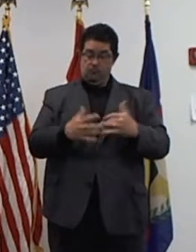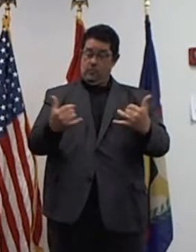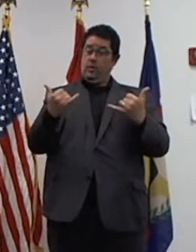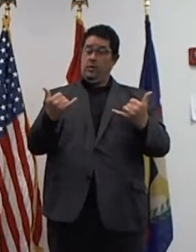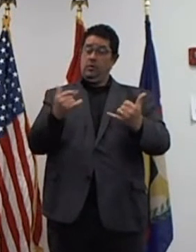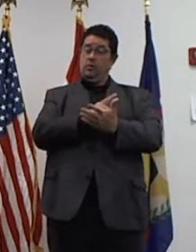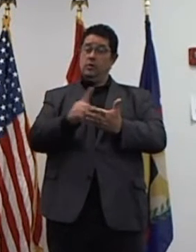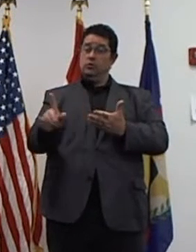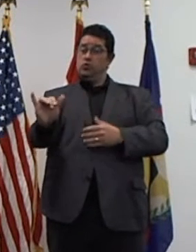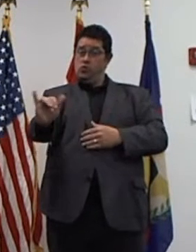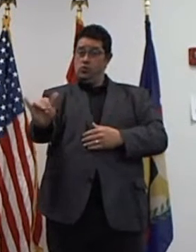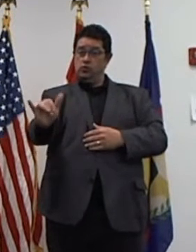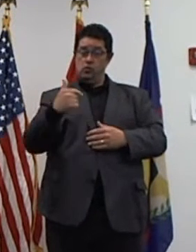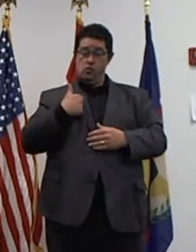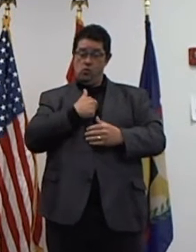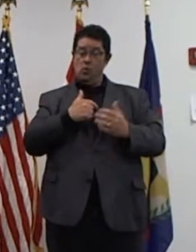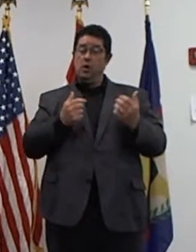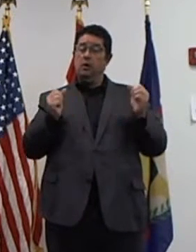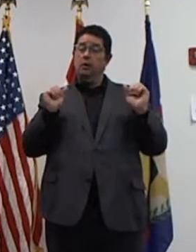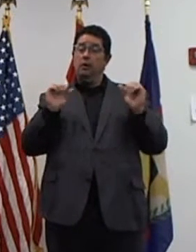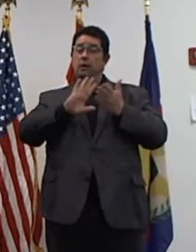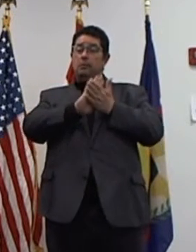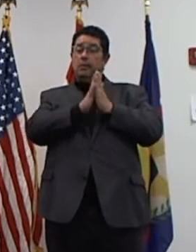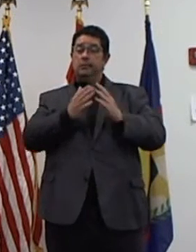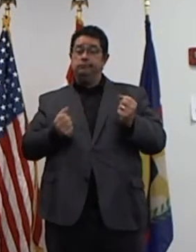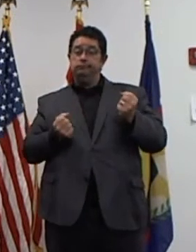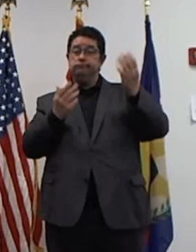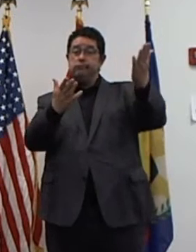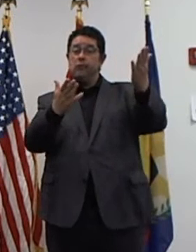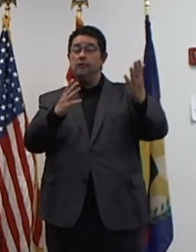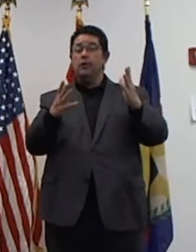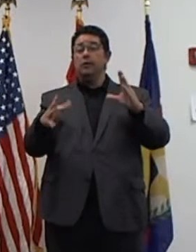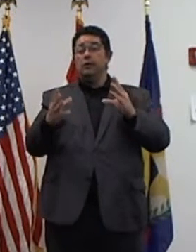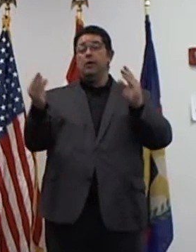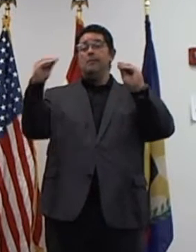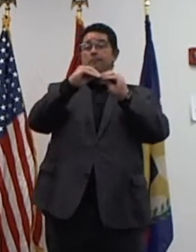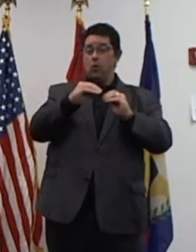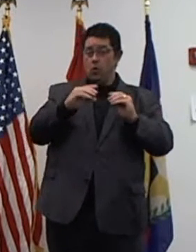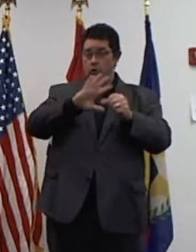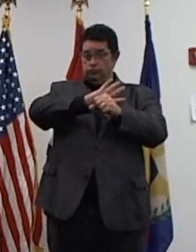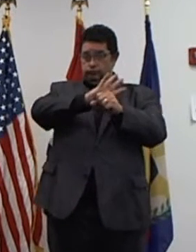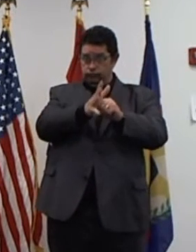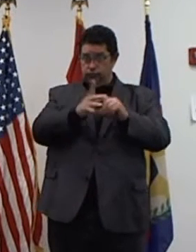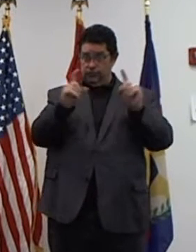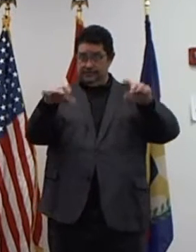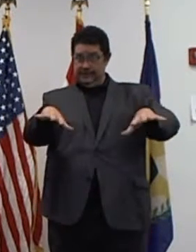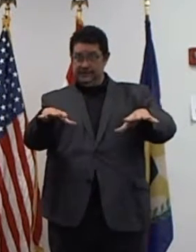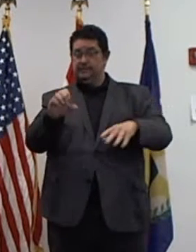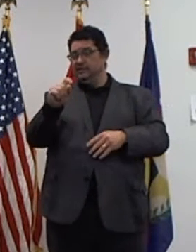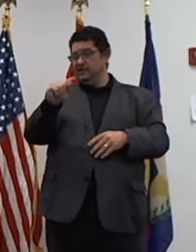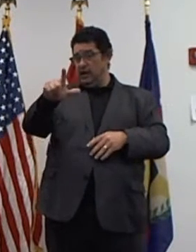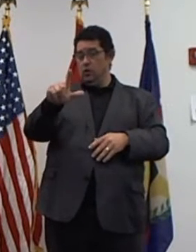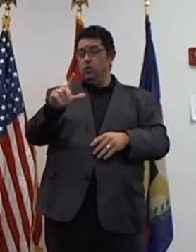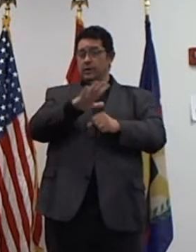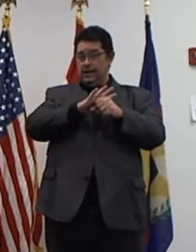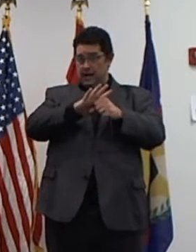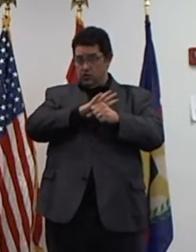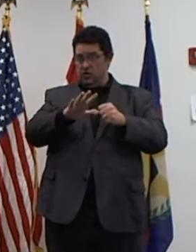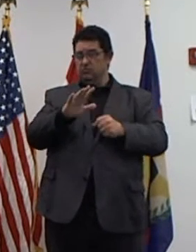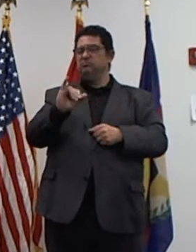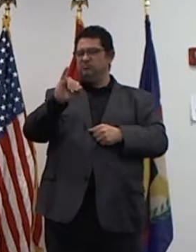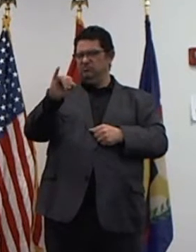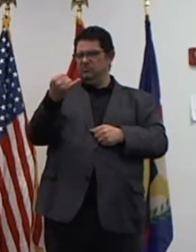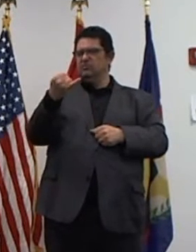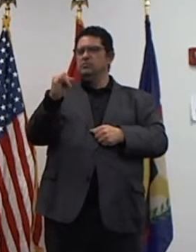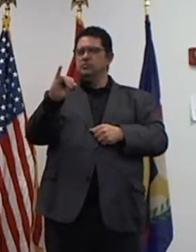also began to offer expanded COVID-19 testing in our public health facilities in St. Louis County. This includes